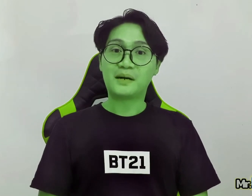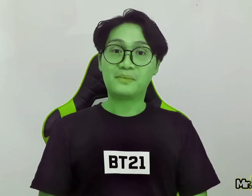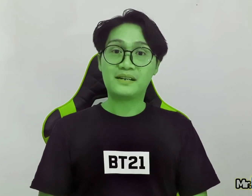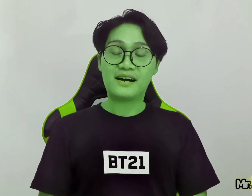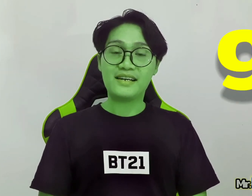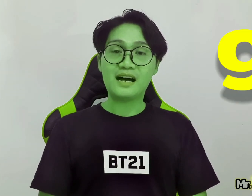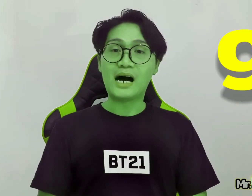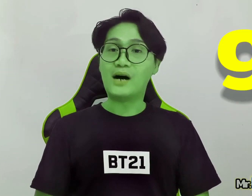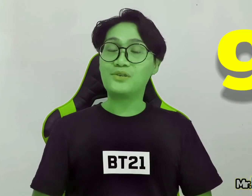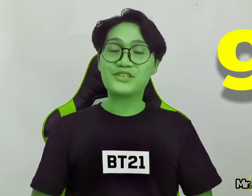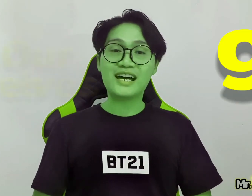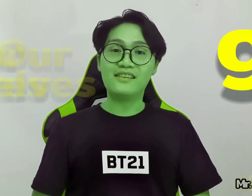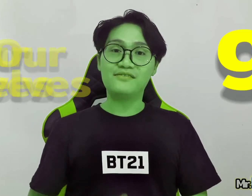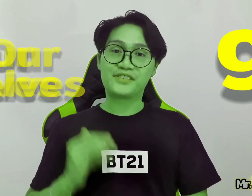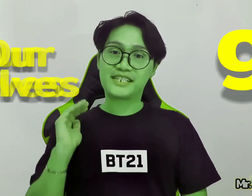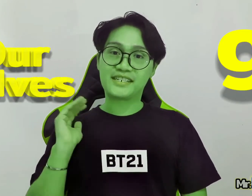Number 9, ourselves.